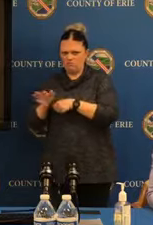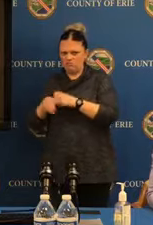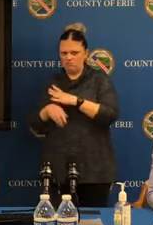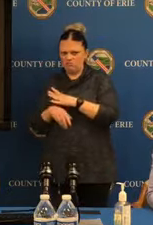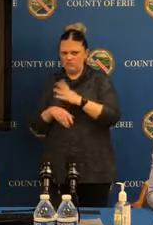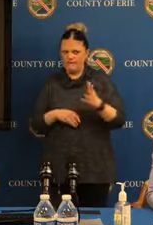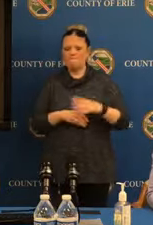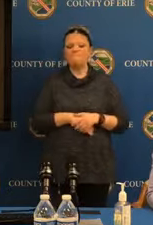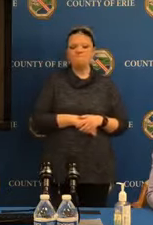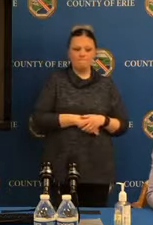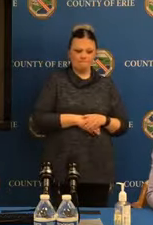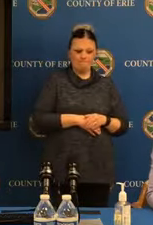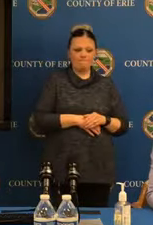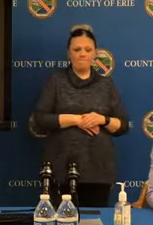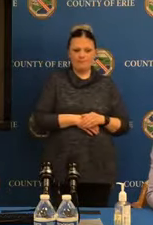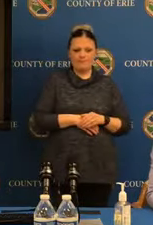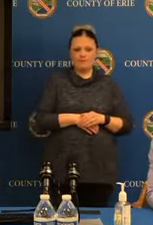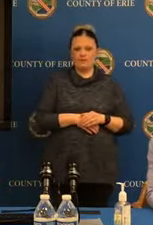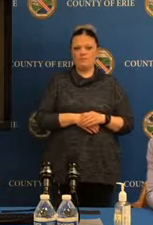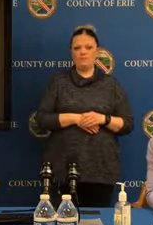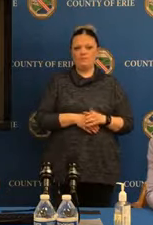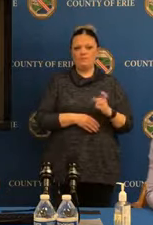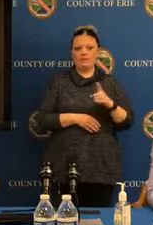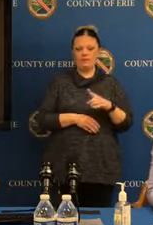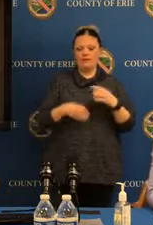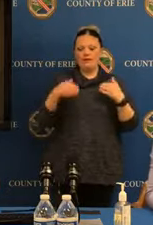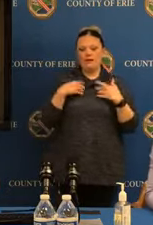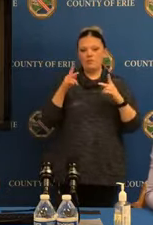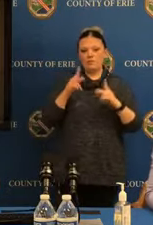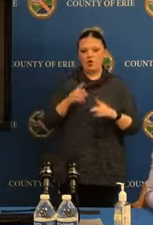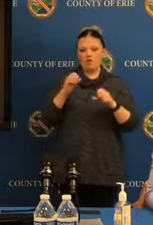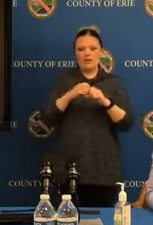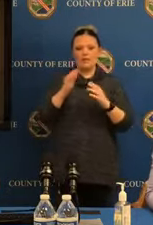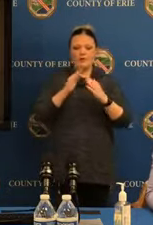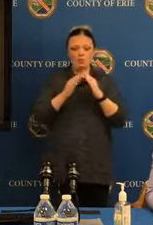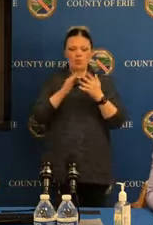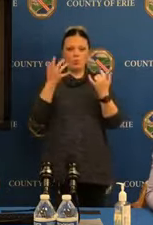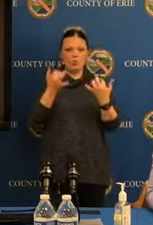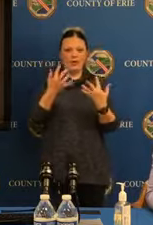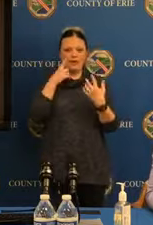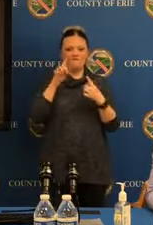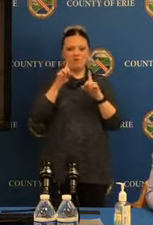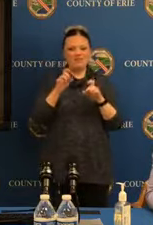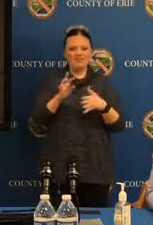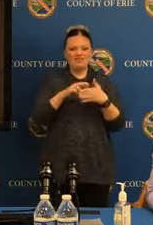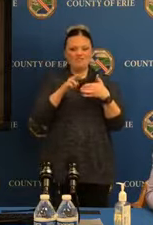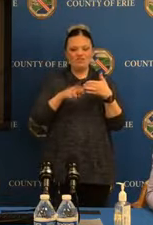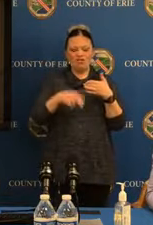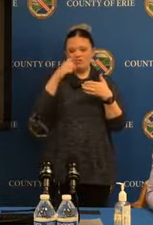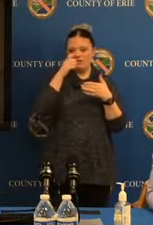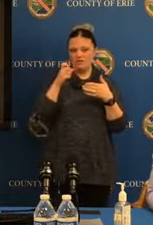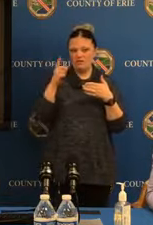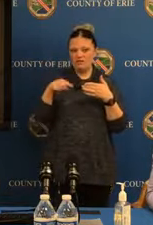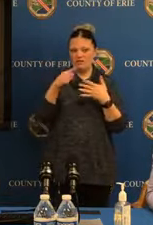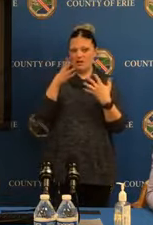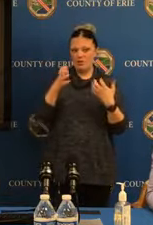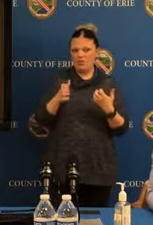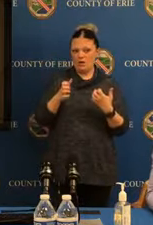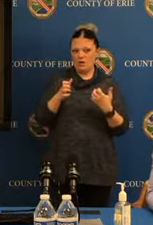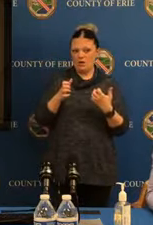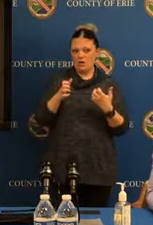So the question is, there's an individual in the community who's waiting for their test results because they want to return